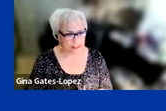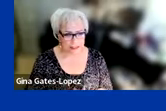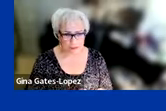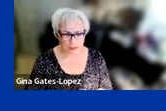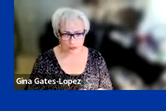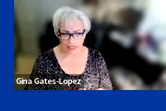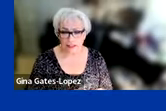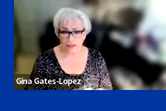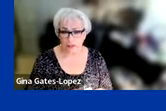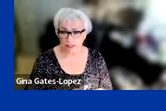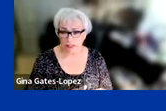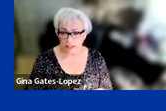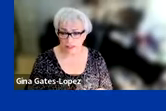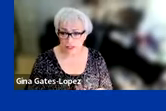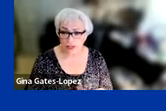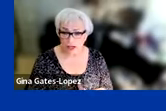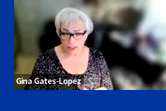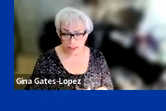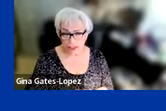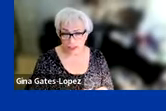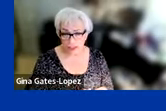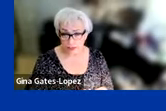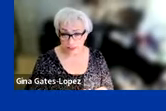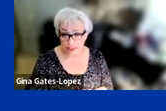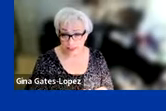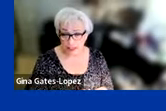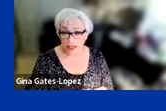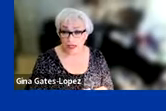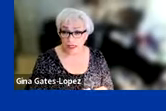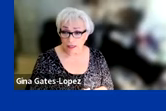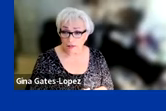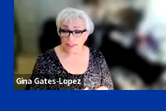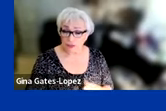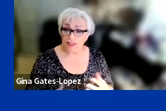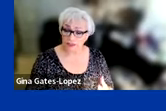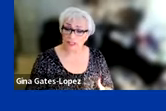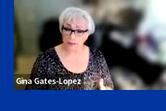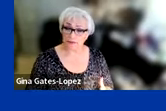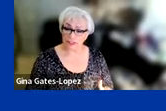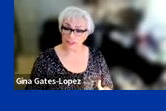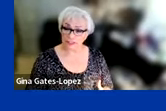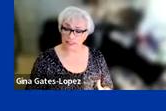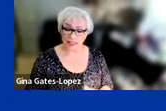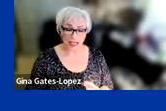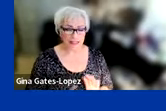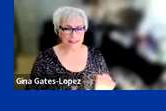is dealing with creating those regulations on digital literacy, let's really look at proficiency and step